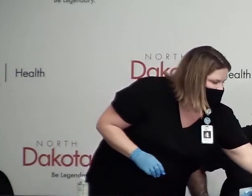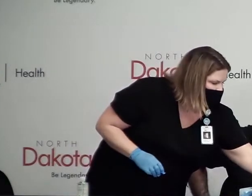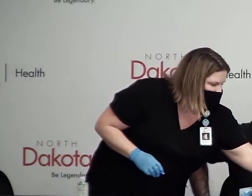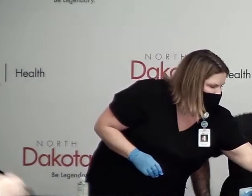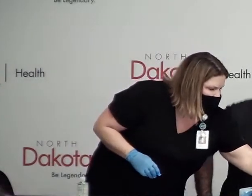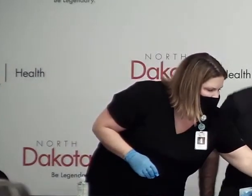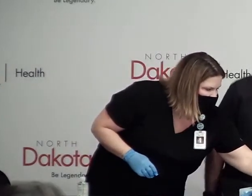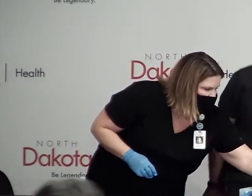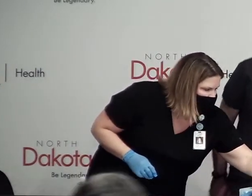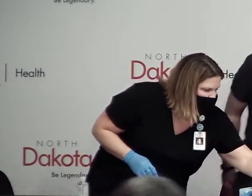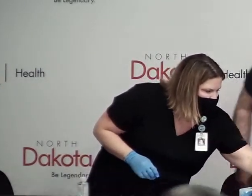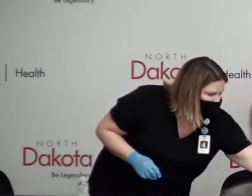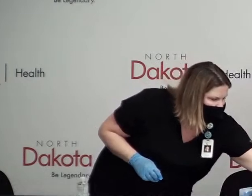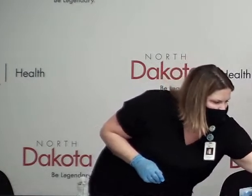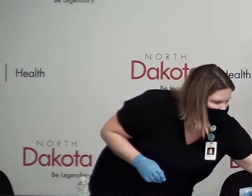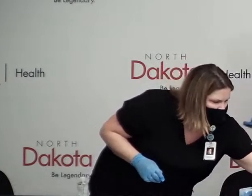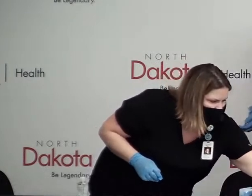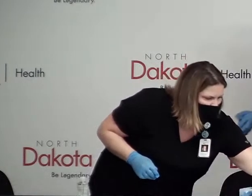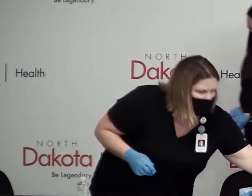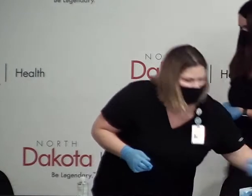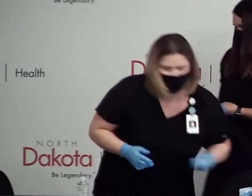Okay, thank you.